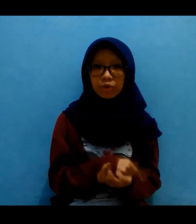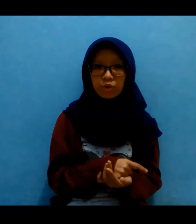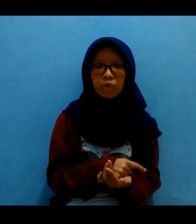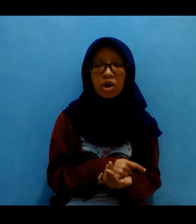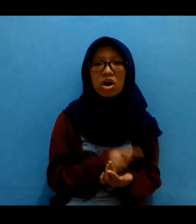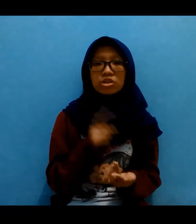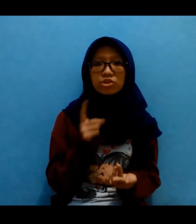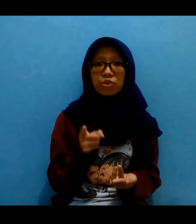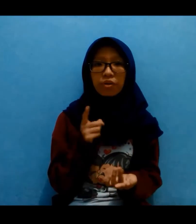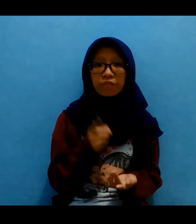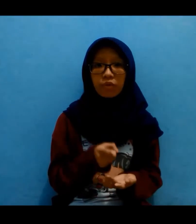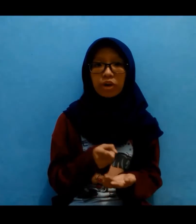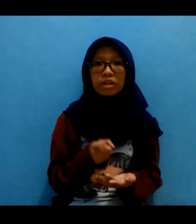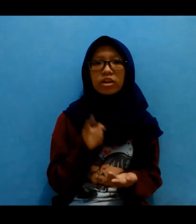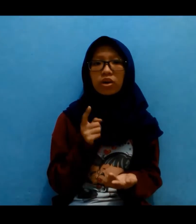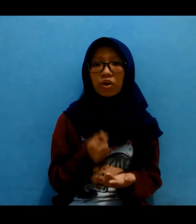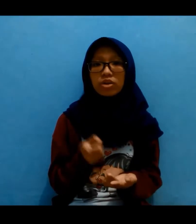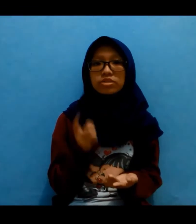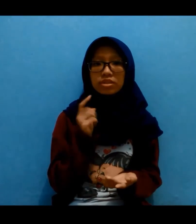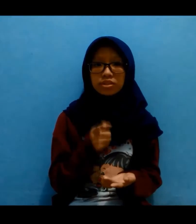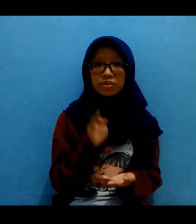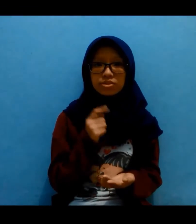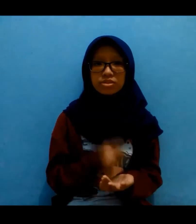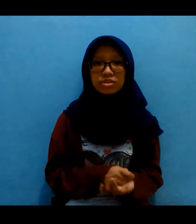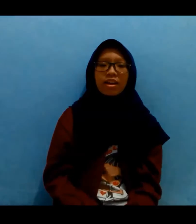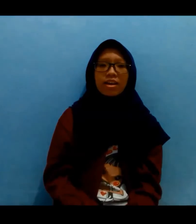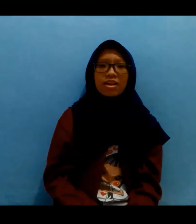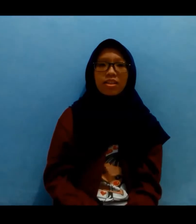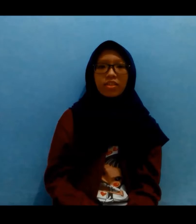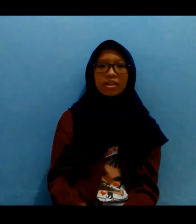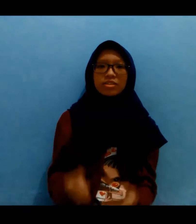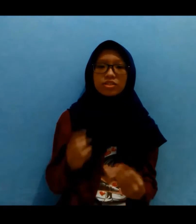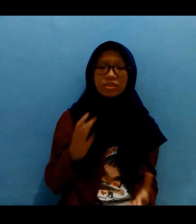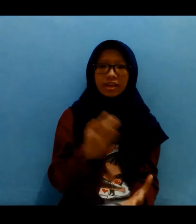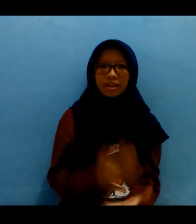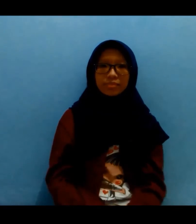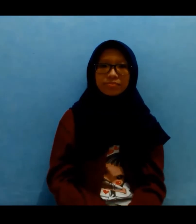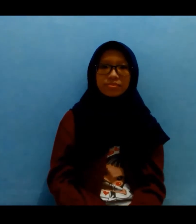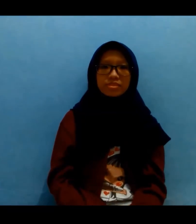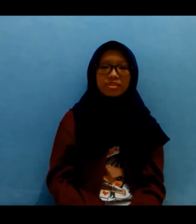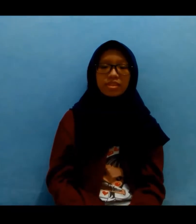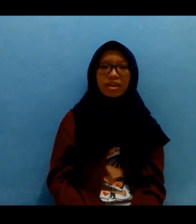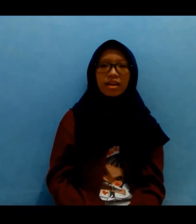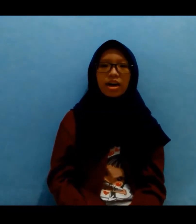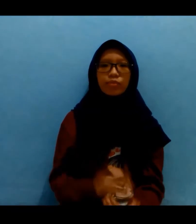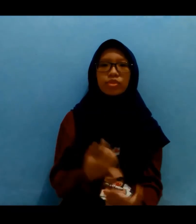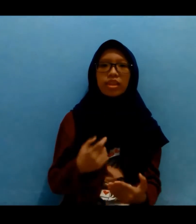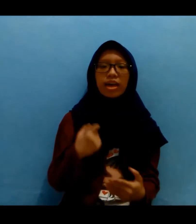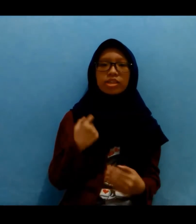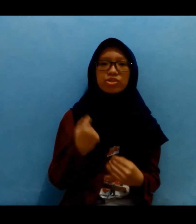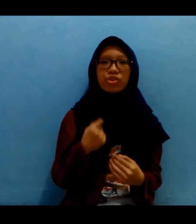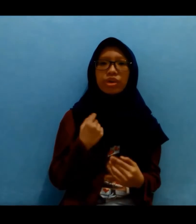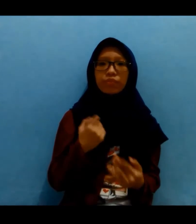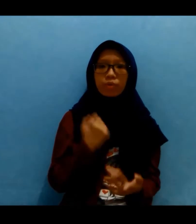you to avoid hoax news. Then today, I would like to inform